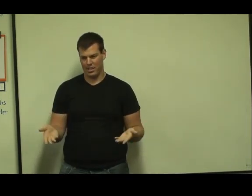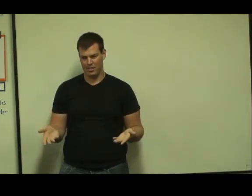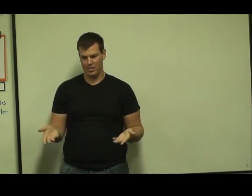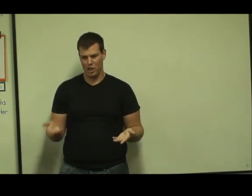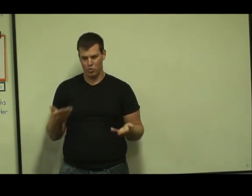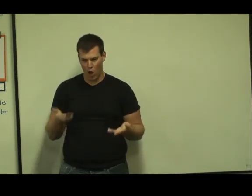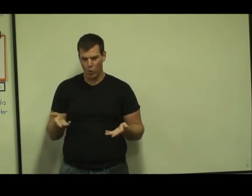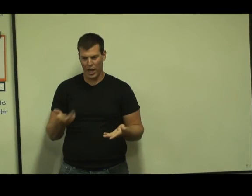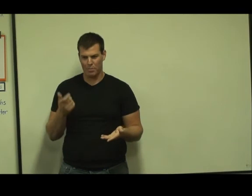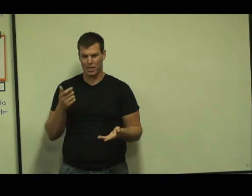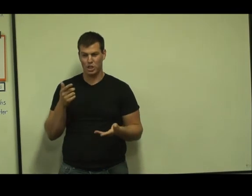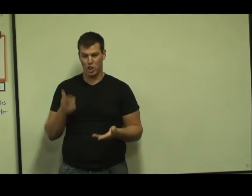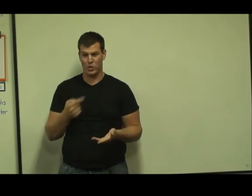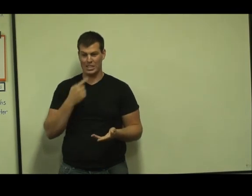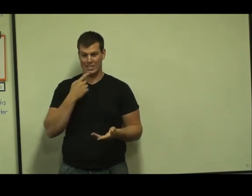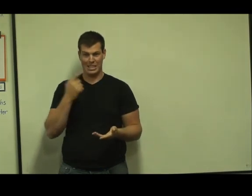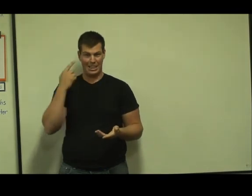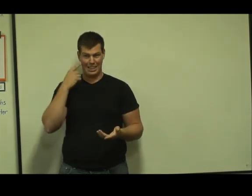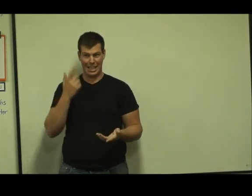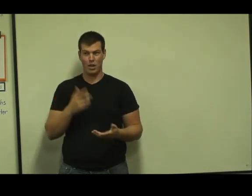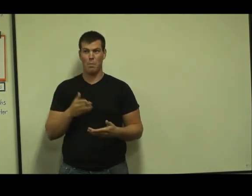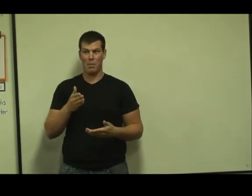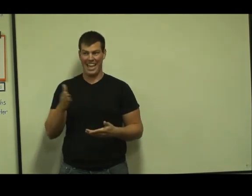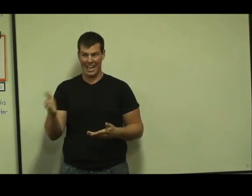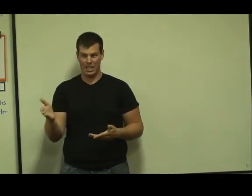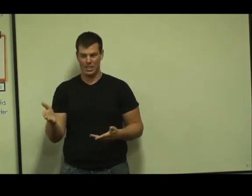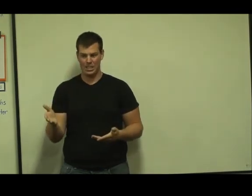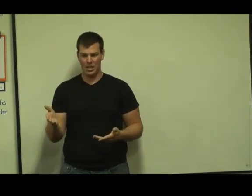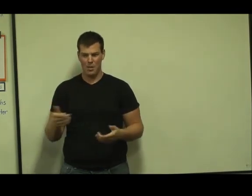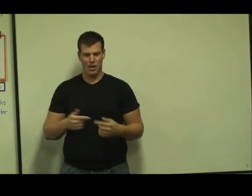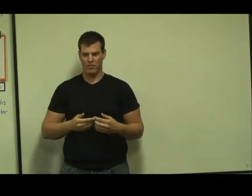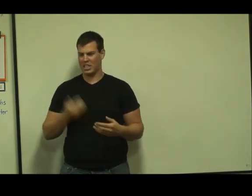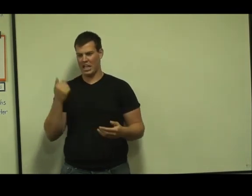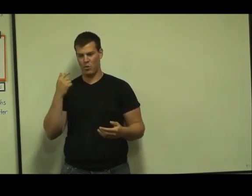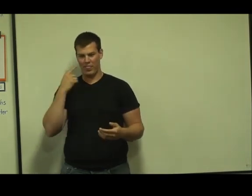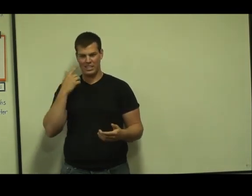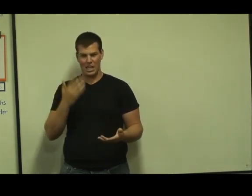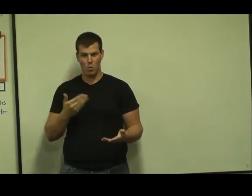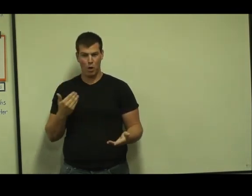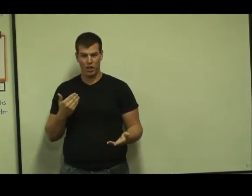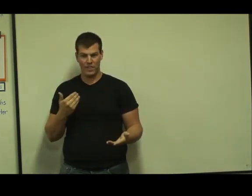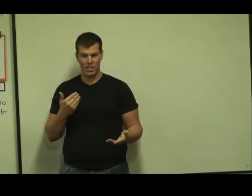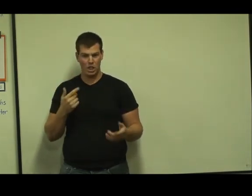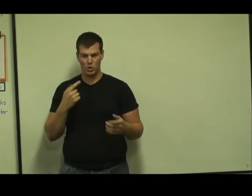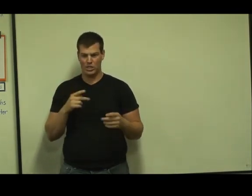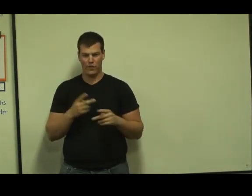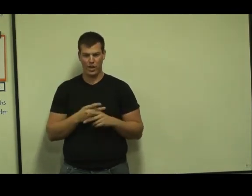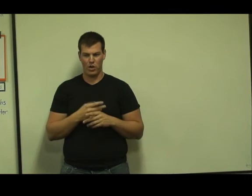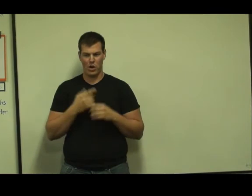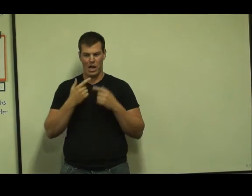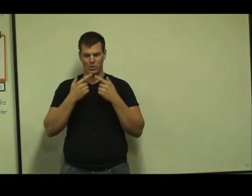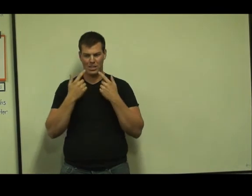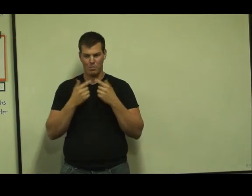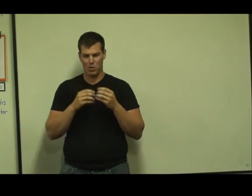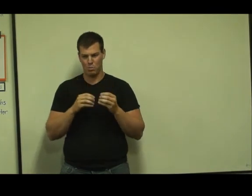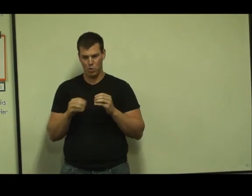Yeah, you know that because you can think banana, but if you take away the dull part of it, you still figure out how to get about